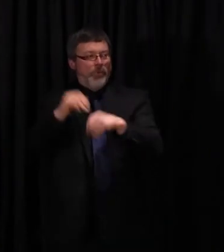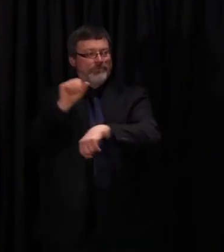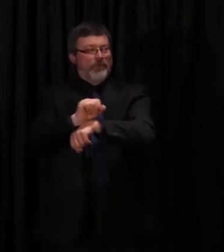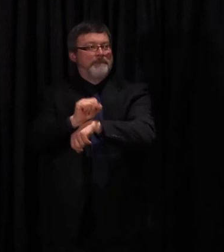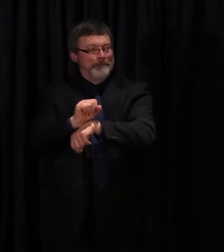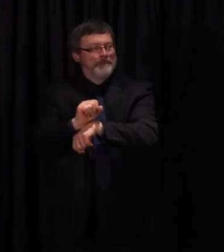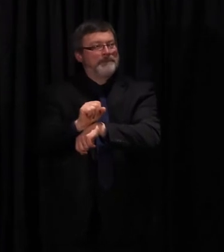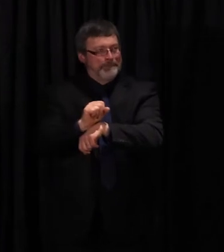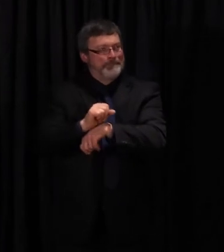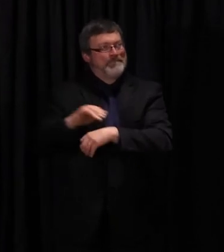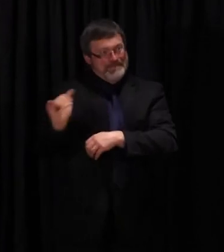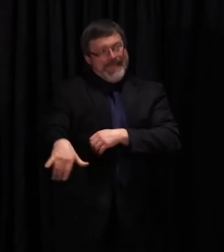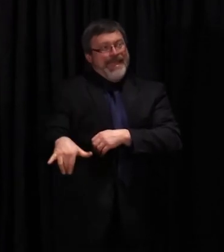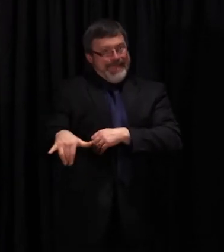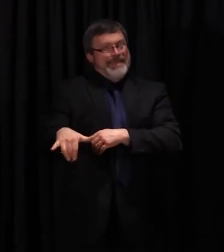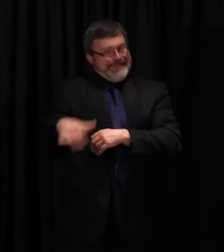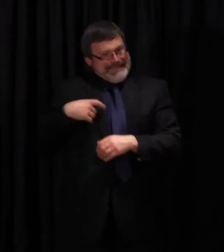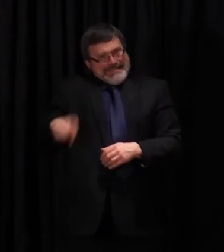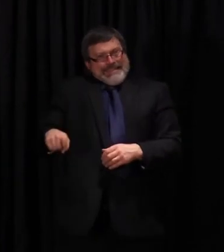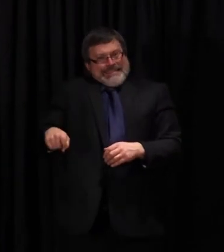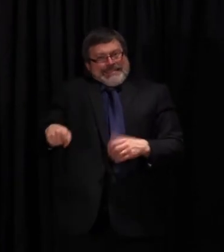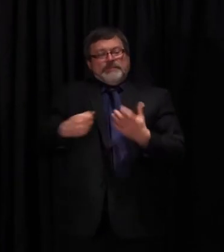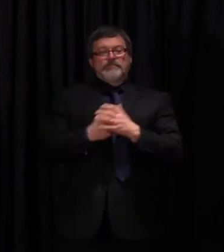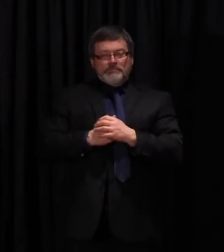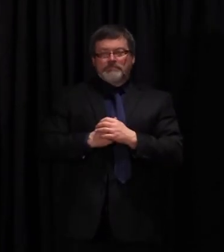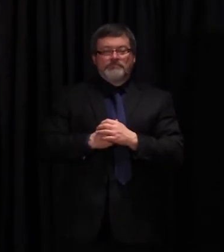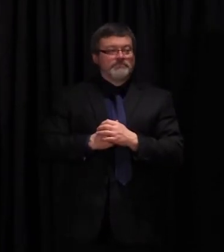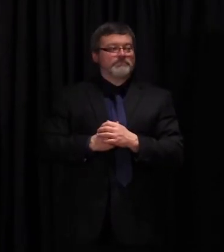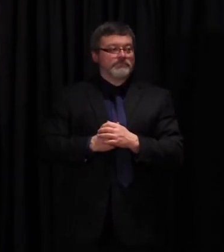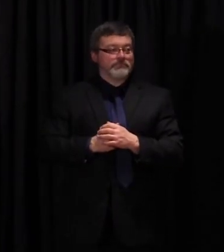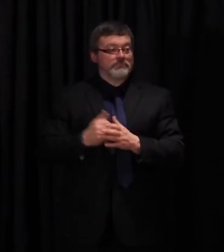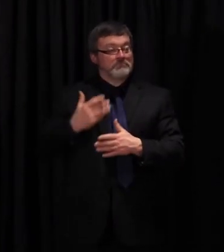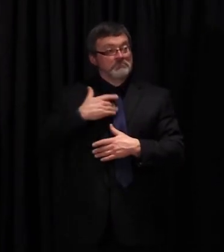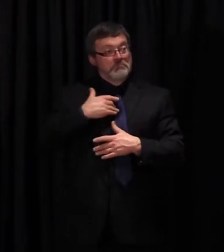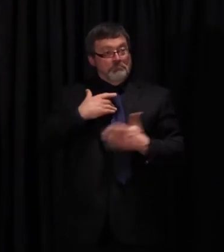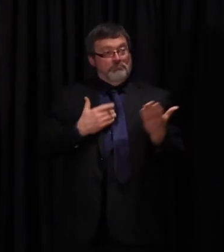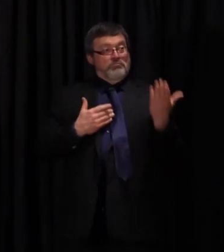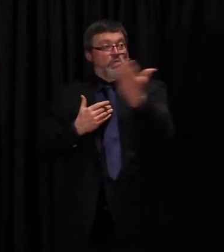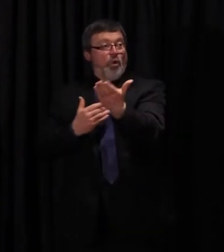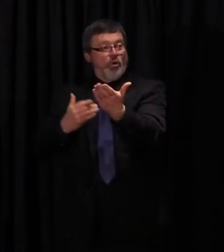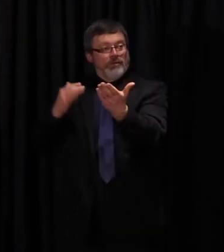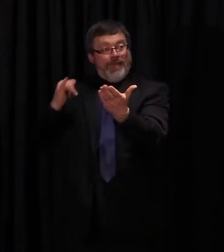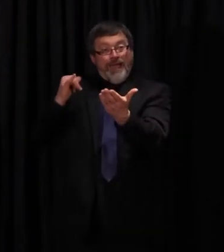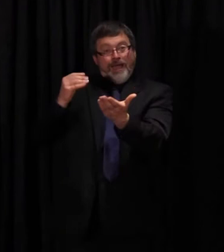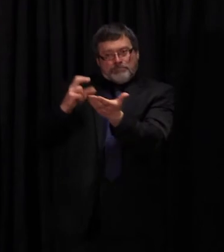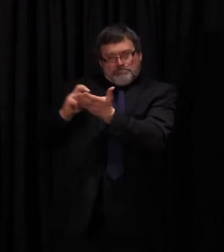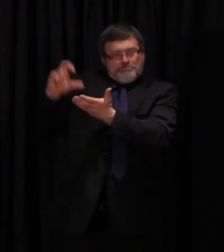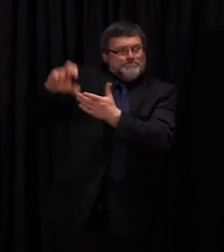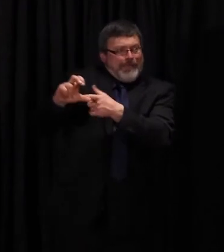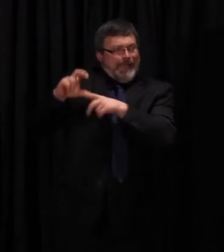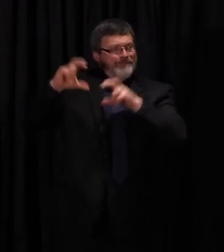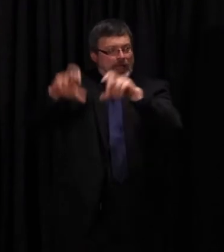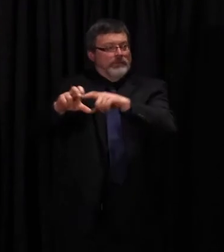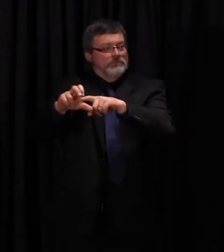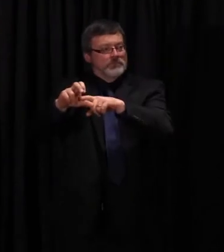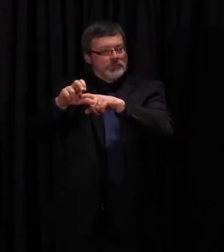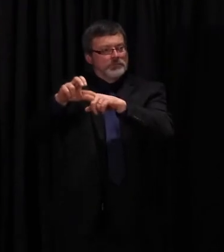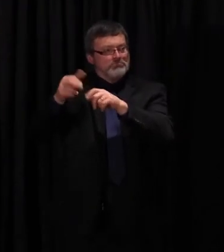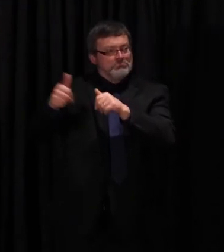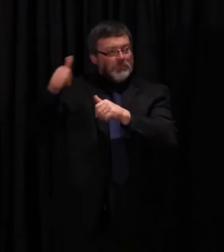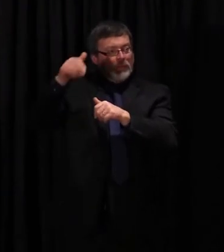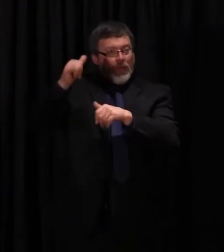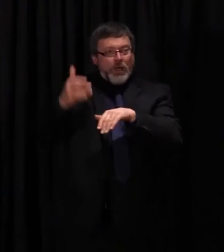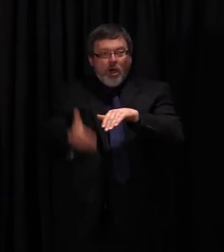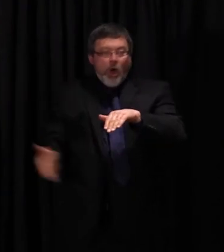them. That's why I'll propose expanding the capital investment grant program, which we created with $10